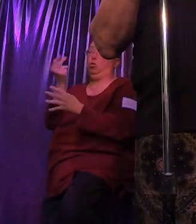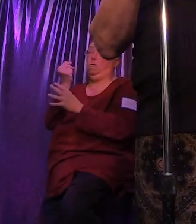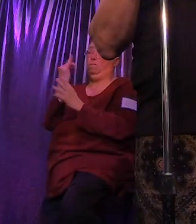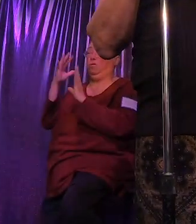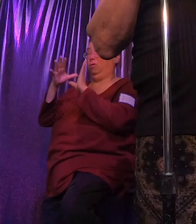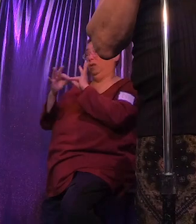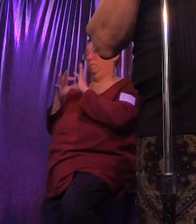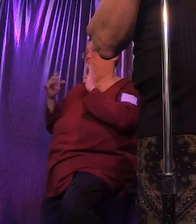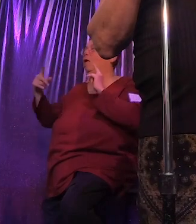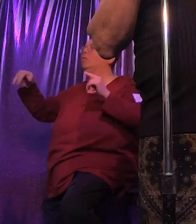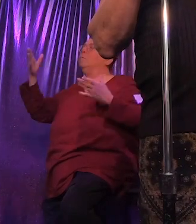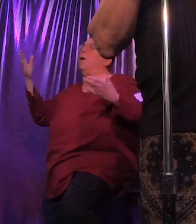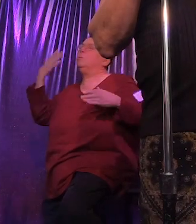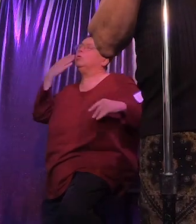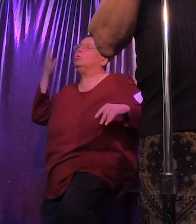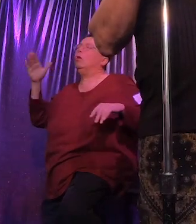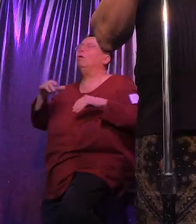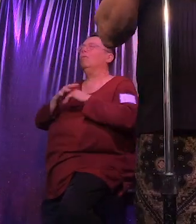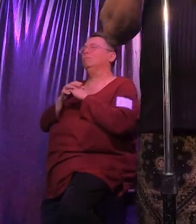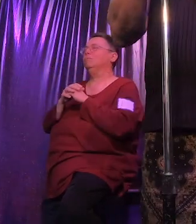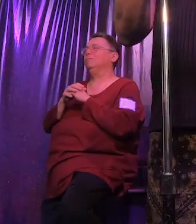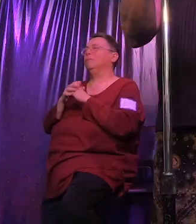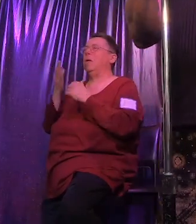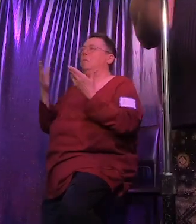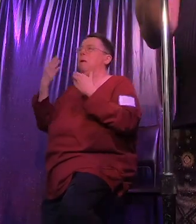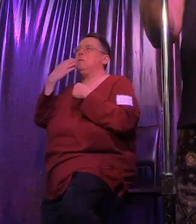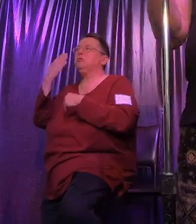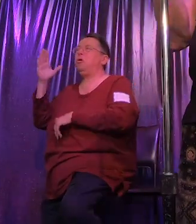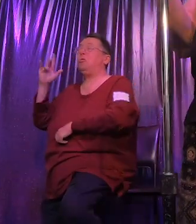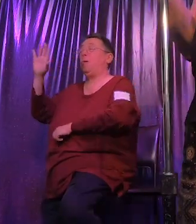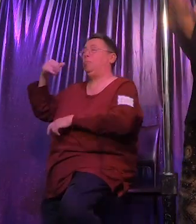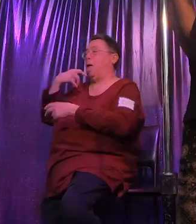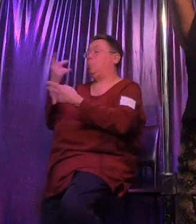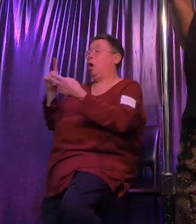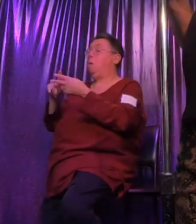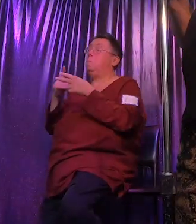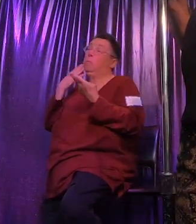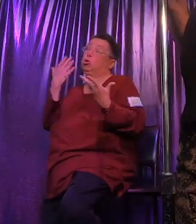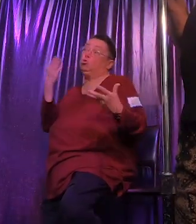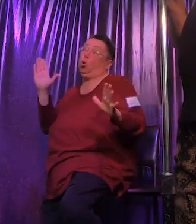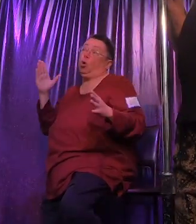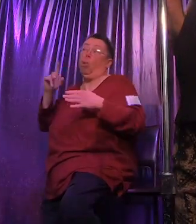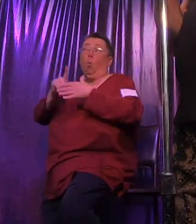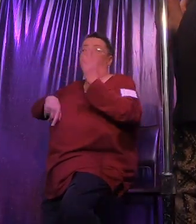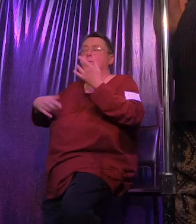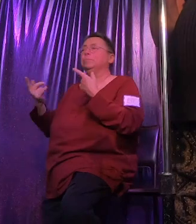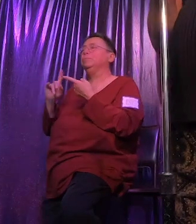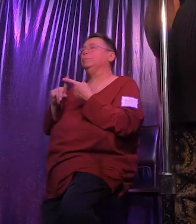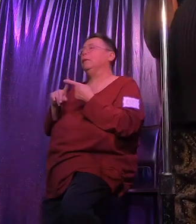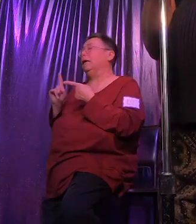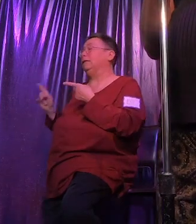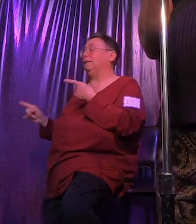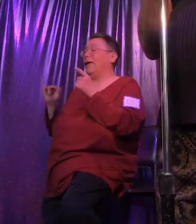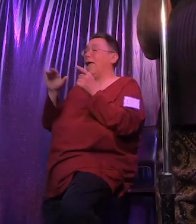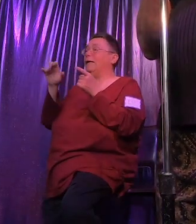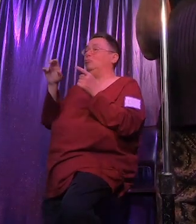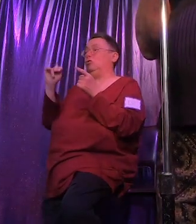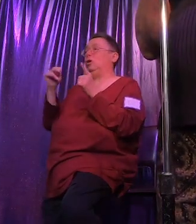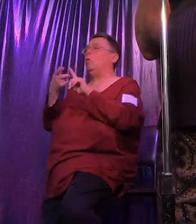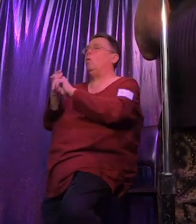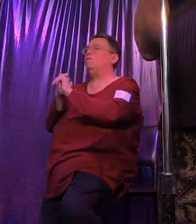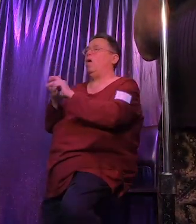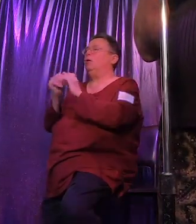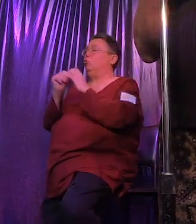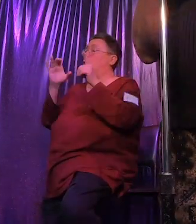about her that you don't know, or you might not know. You might not know that she and Jean were friends with